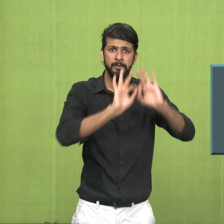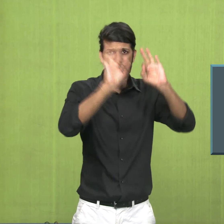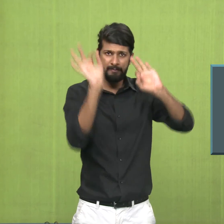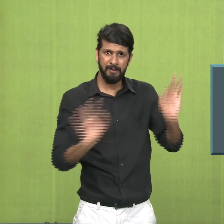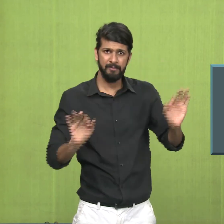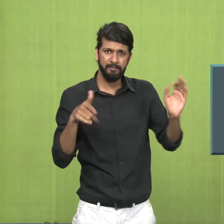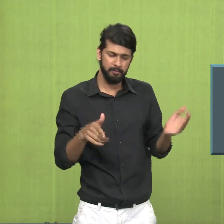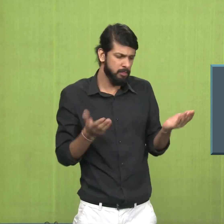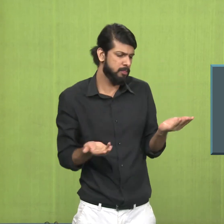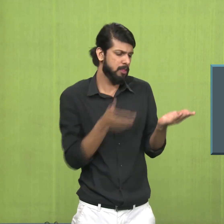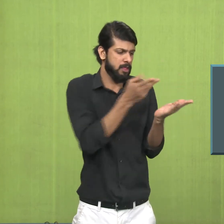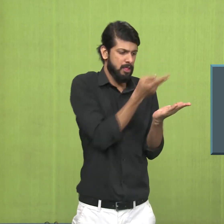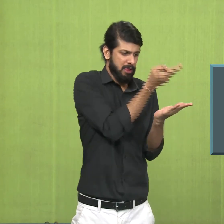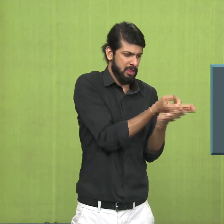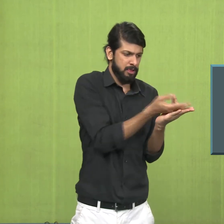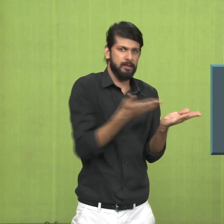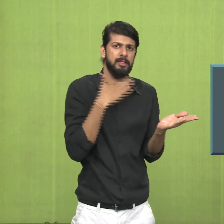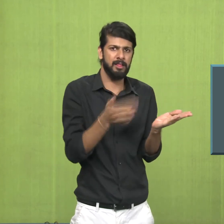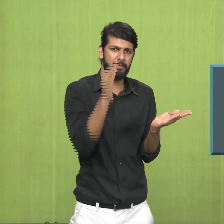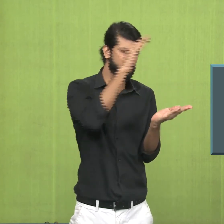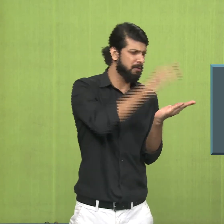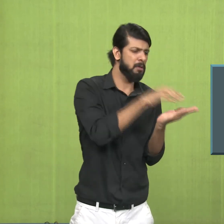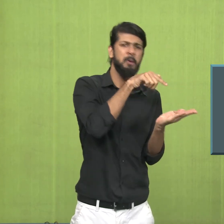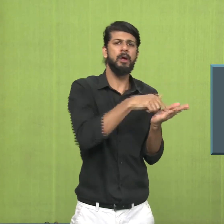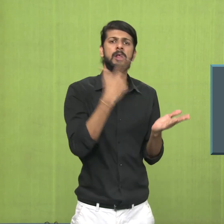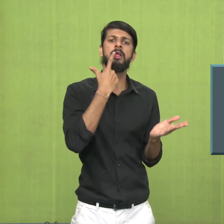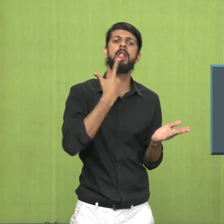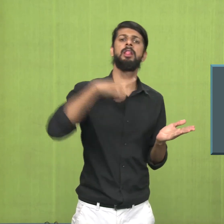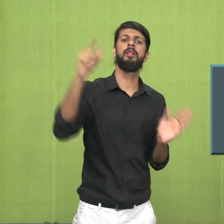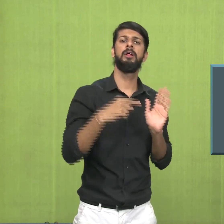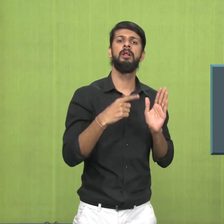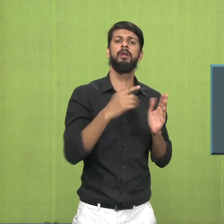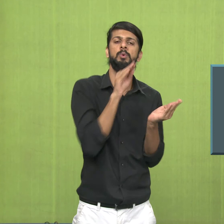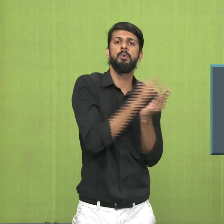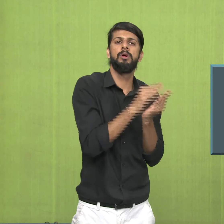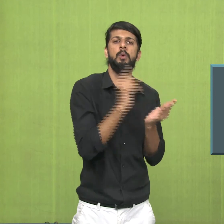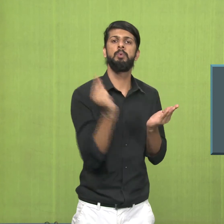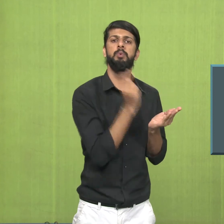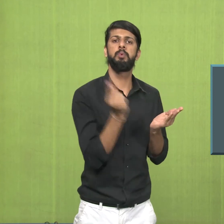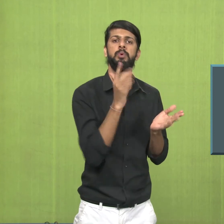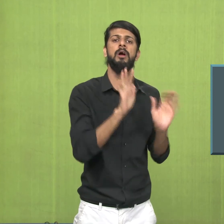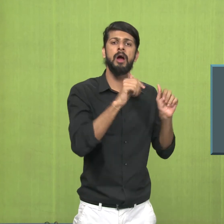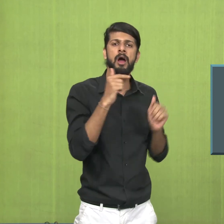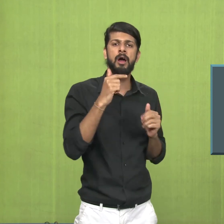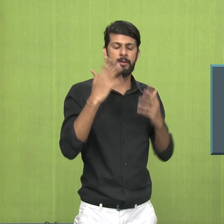cloth, and then the coffin is closed. These dead bodies are preserved for a very long